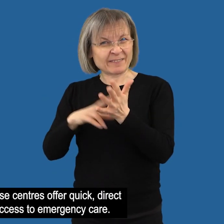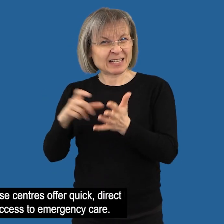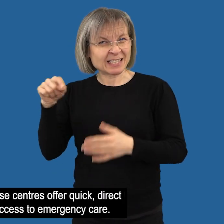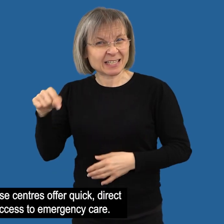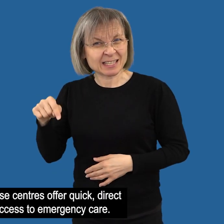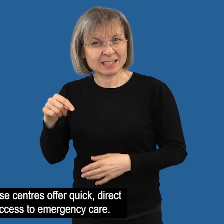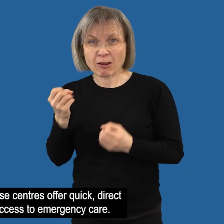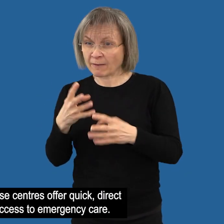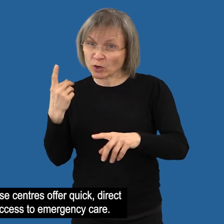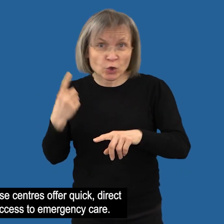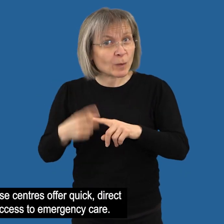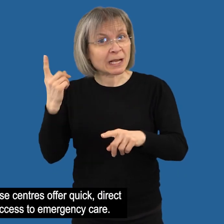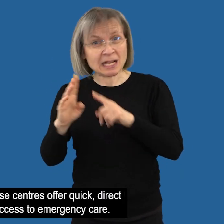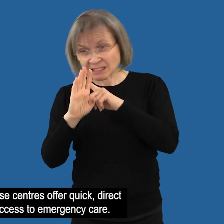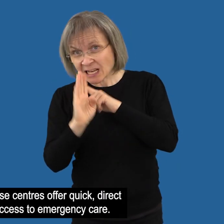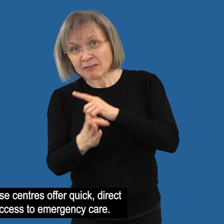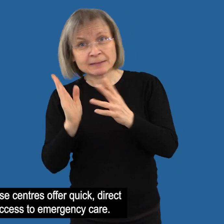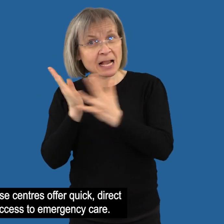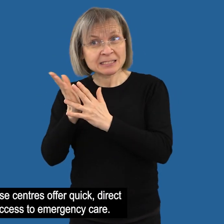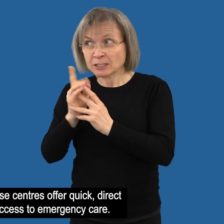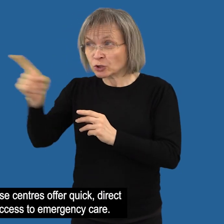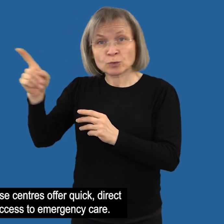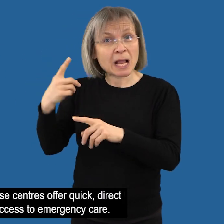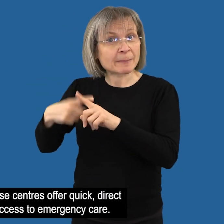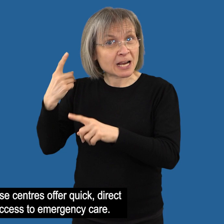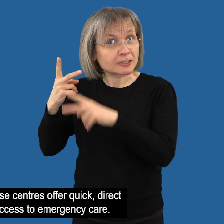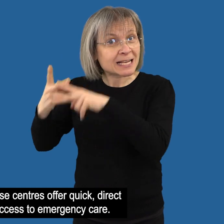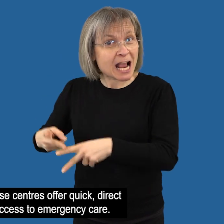These centers offer quick, direct access to emergency care.